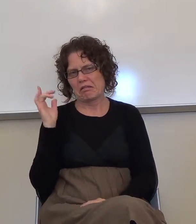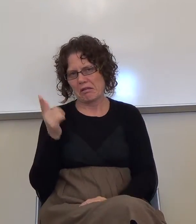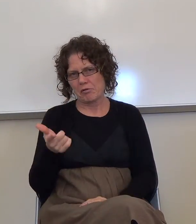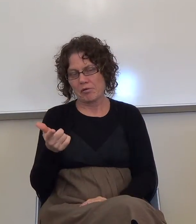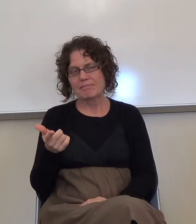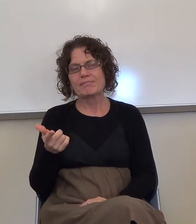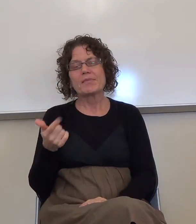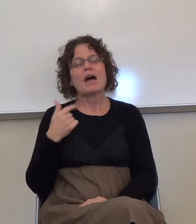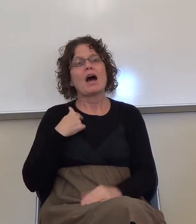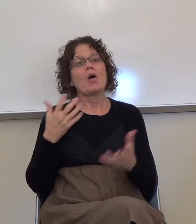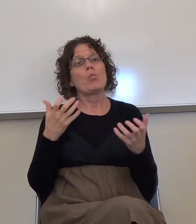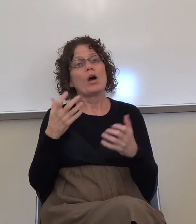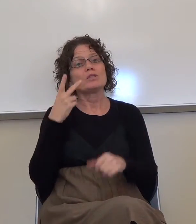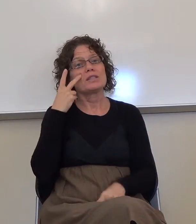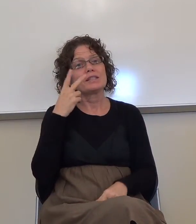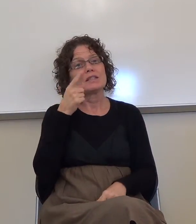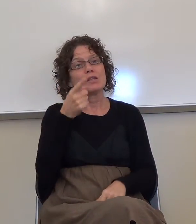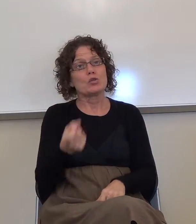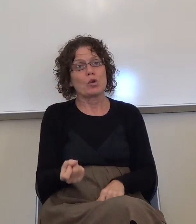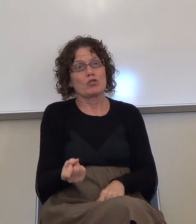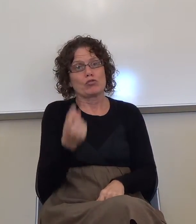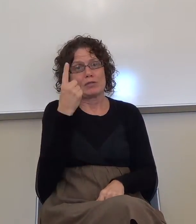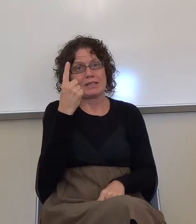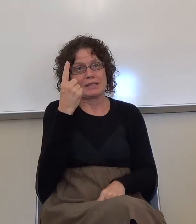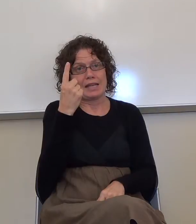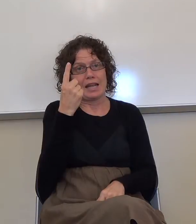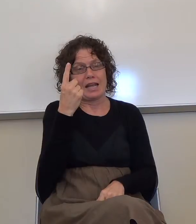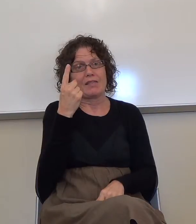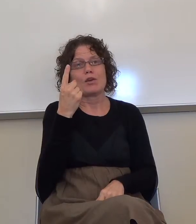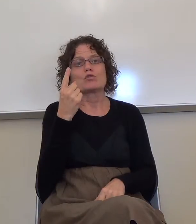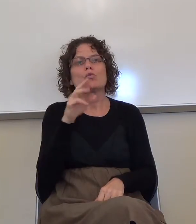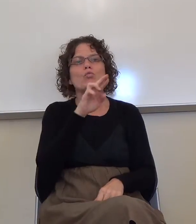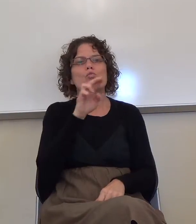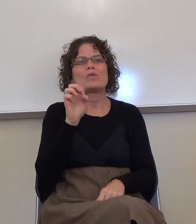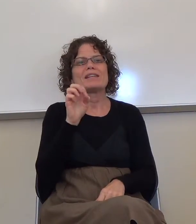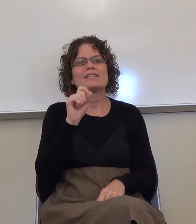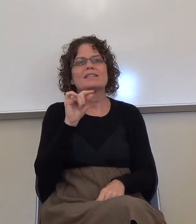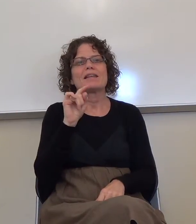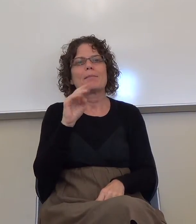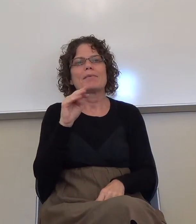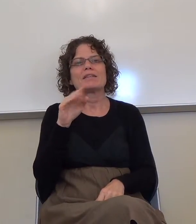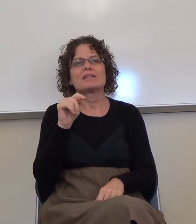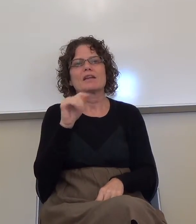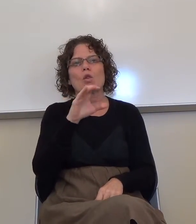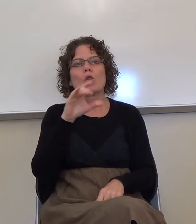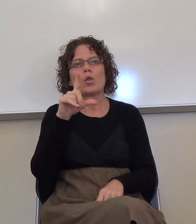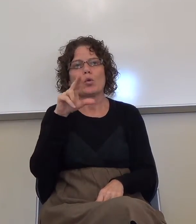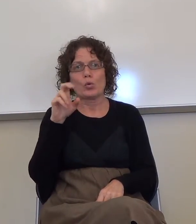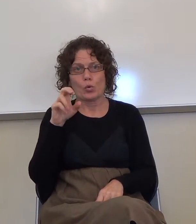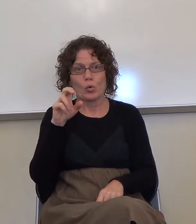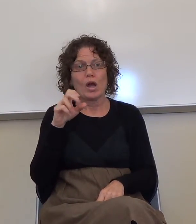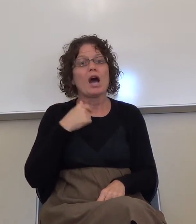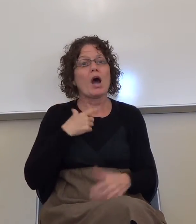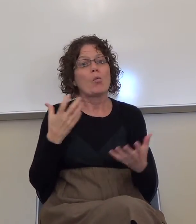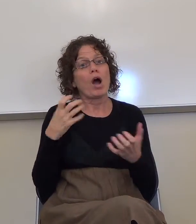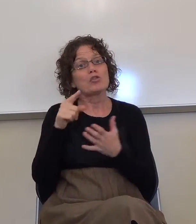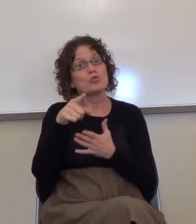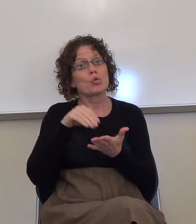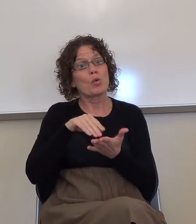that you understand that there's a restatement. So, what I would like you to write down here is,